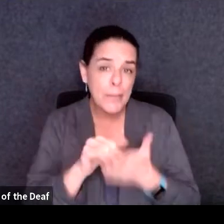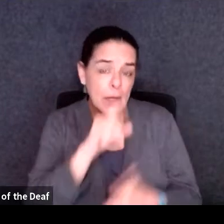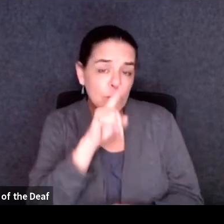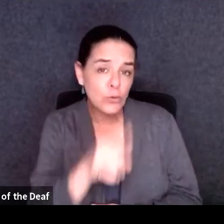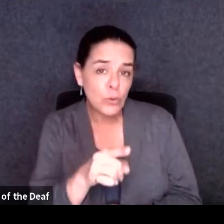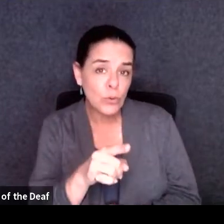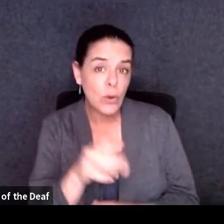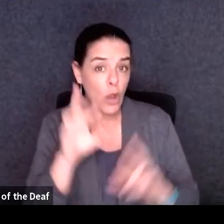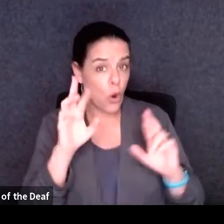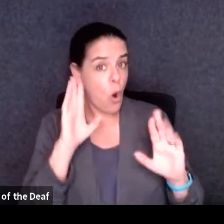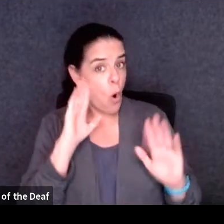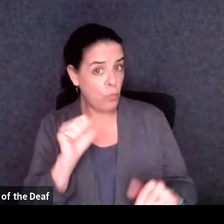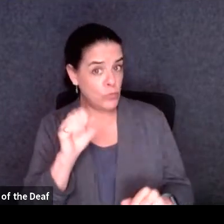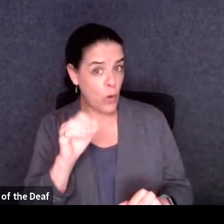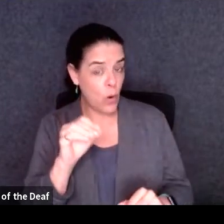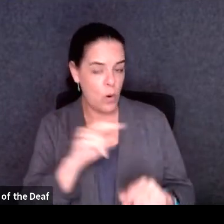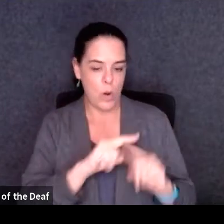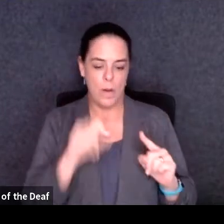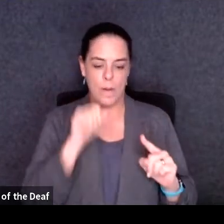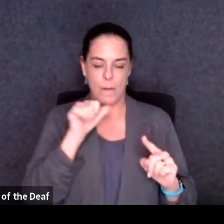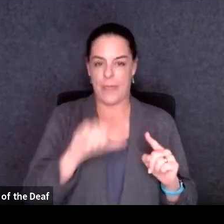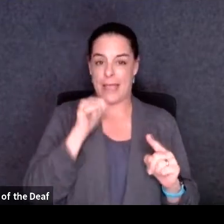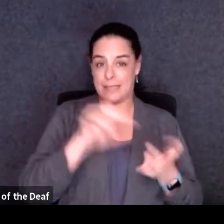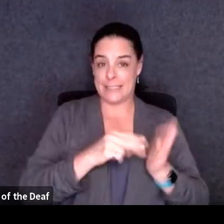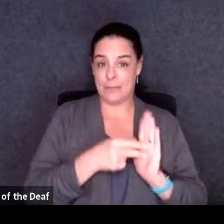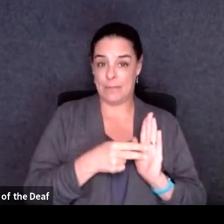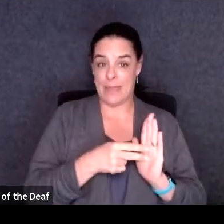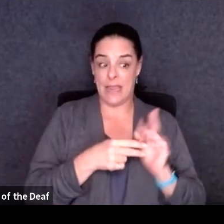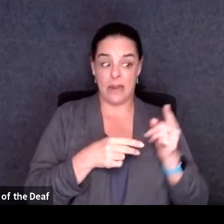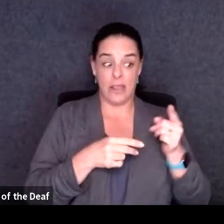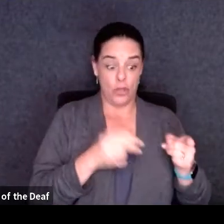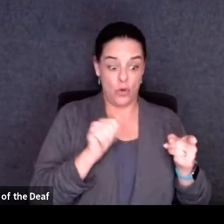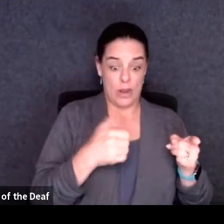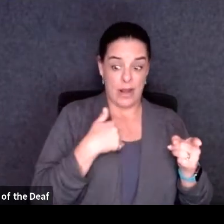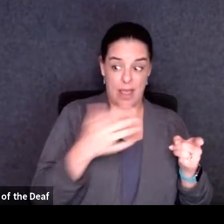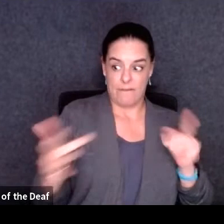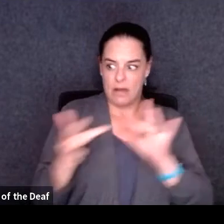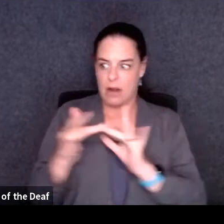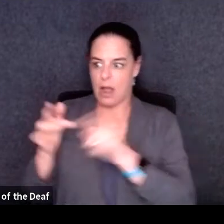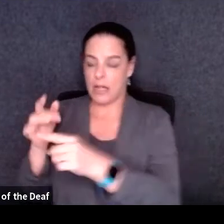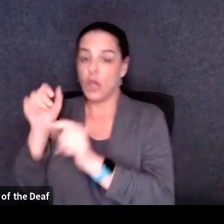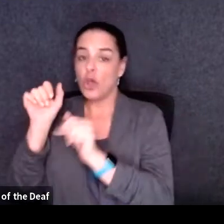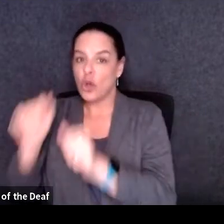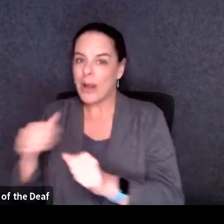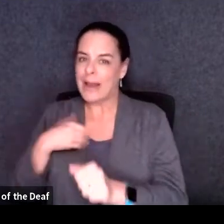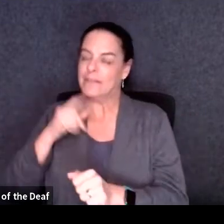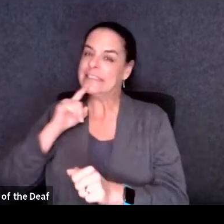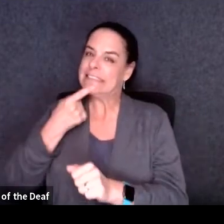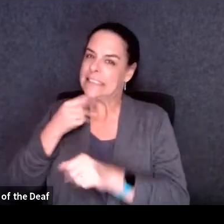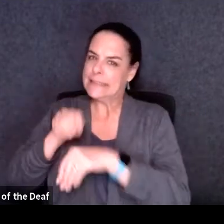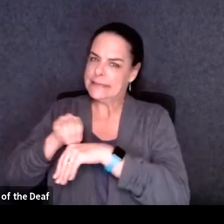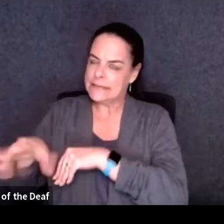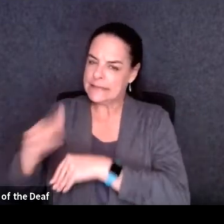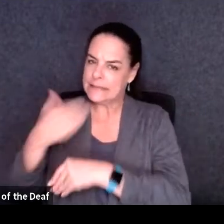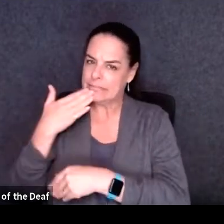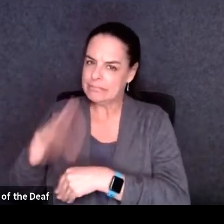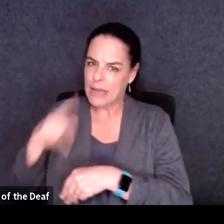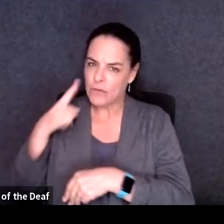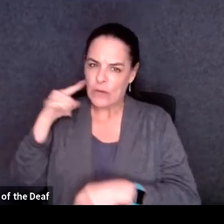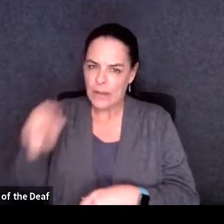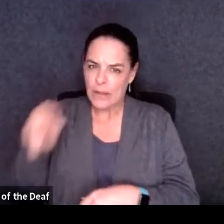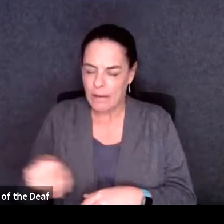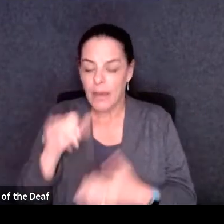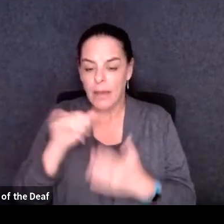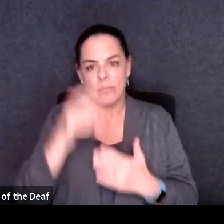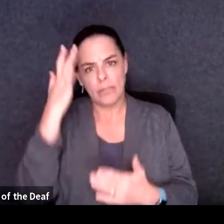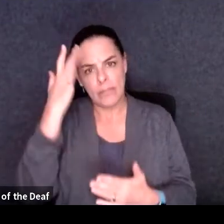and hopefully it is, but it doesn't mean that you're not coming in contact with people that can have really serious consequences. And that's really what all of these recommendations